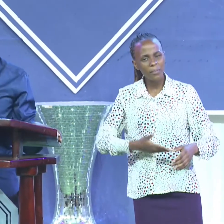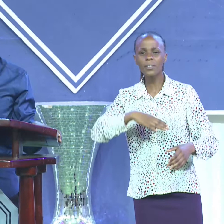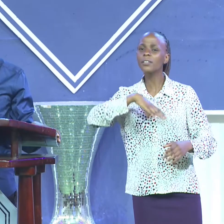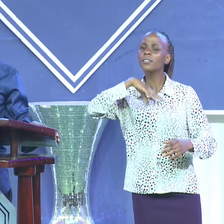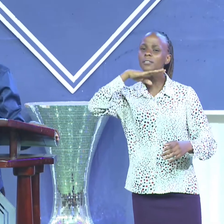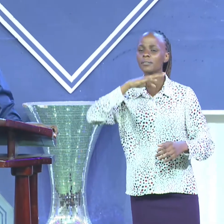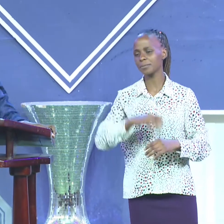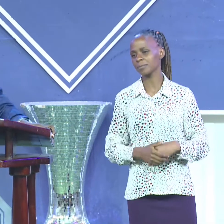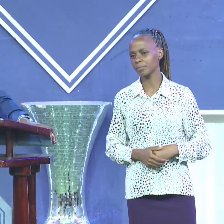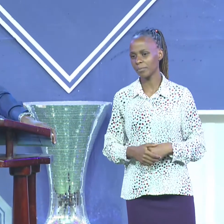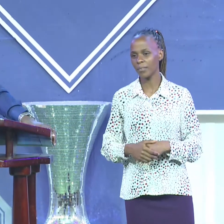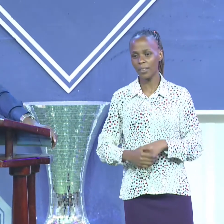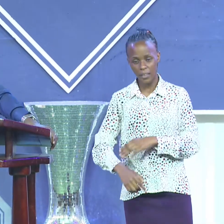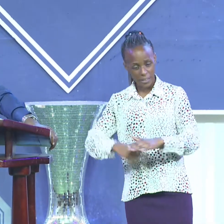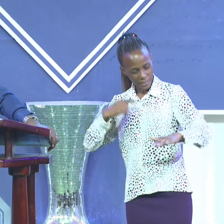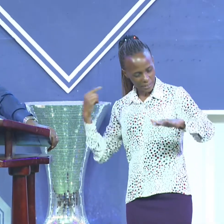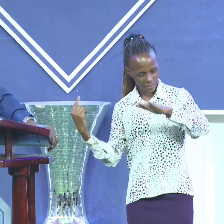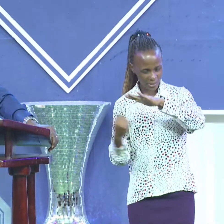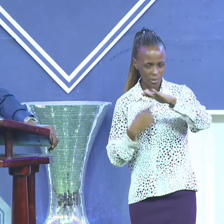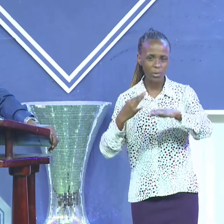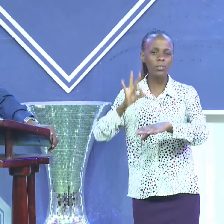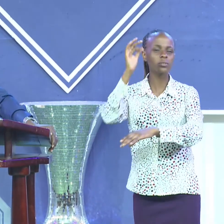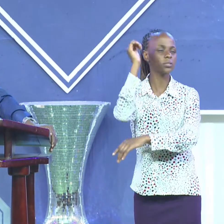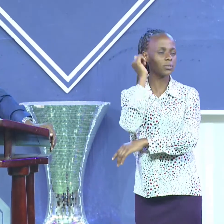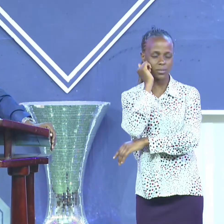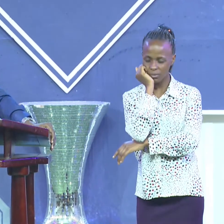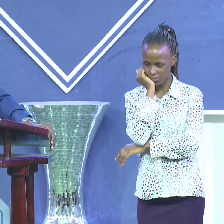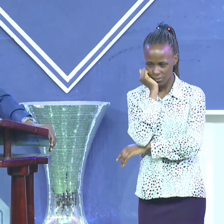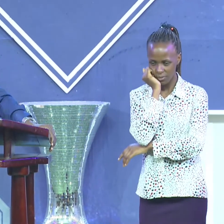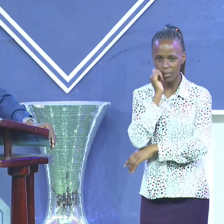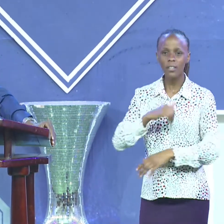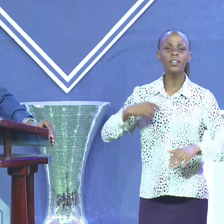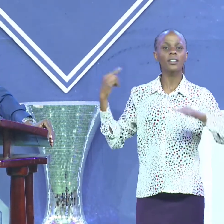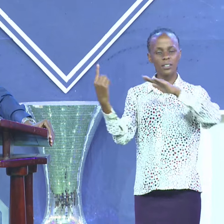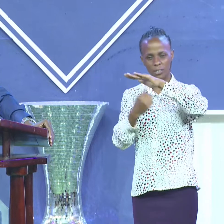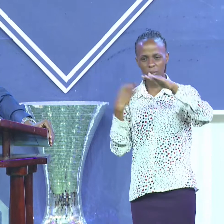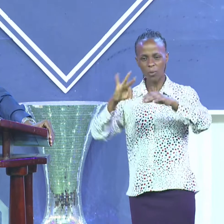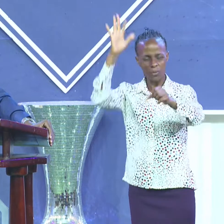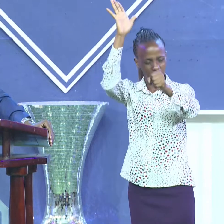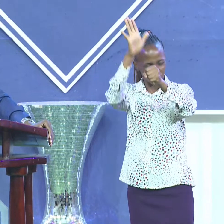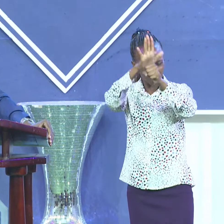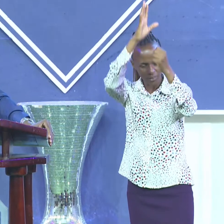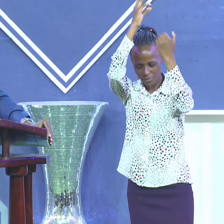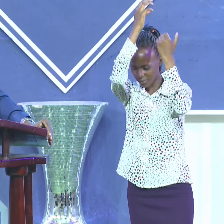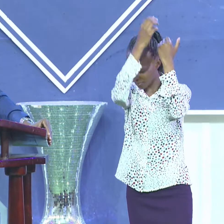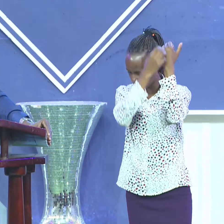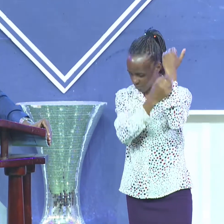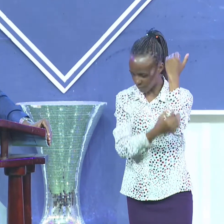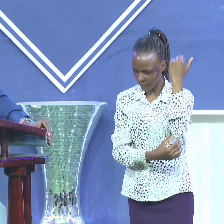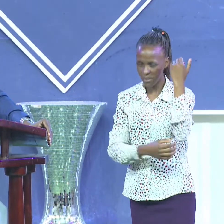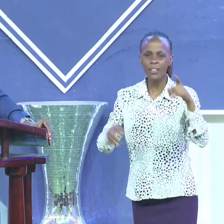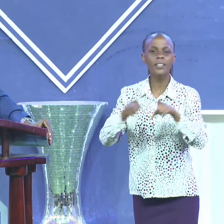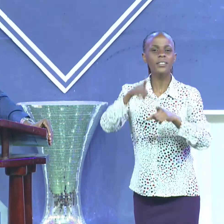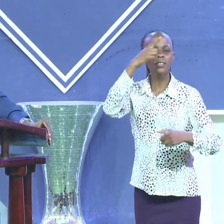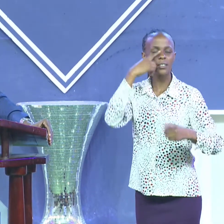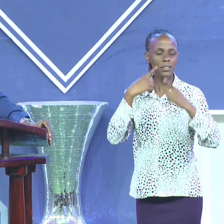situation of not having enough. It was a sorrowful state. A life of very much poverty.